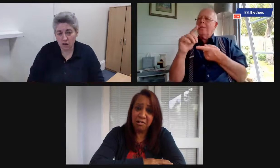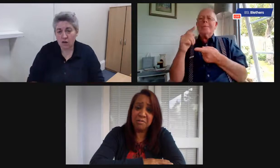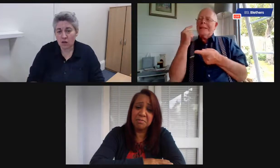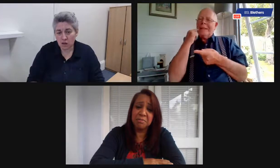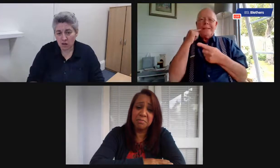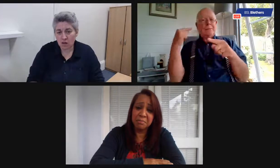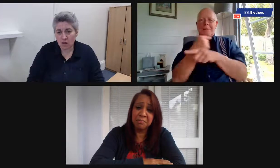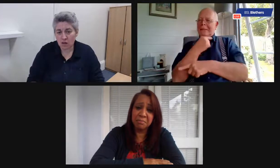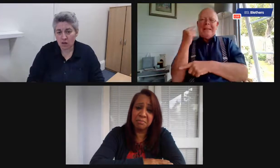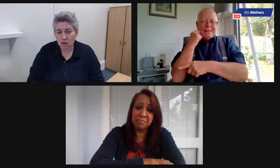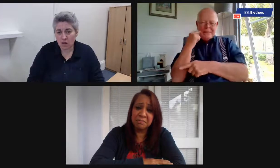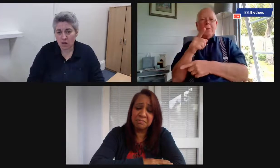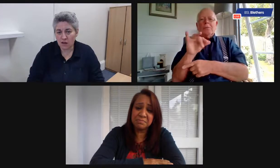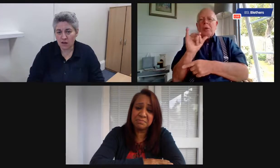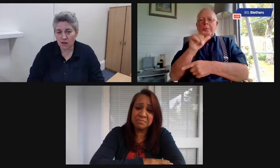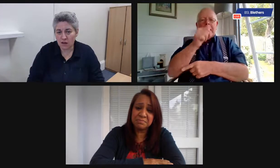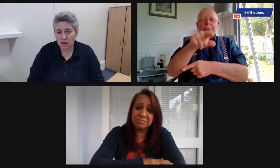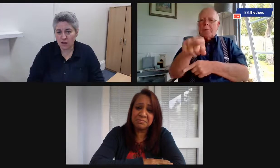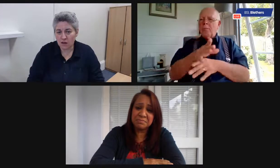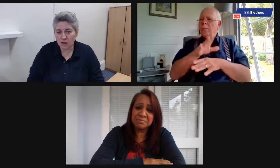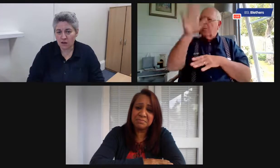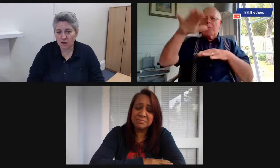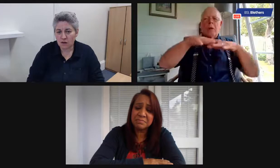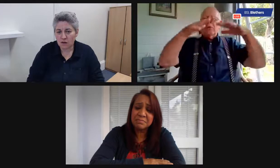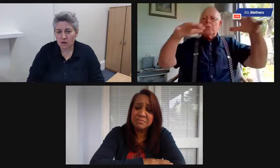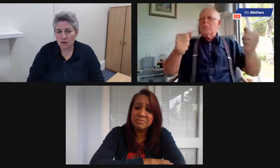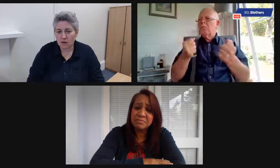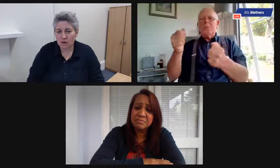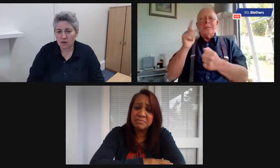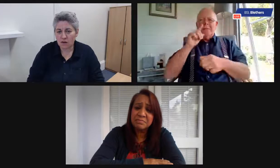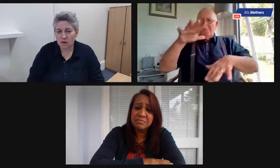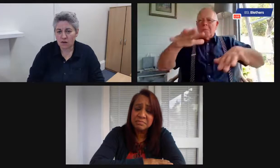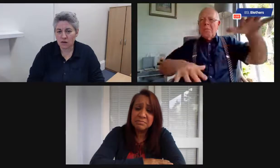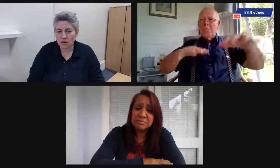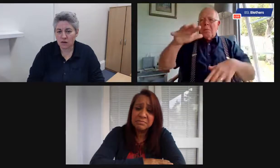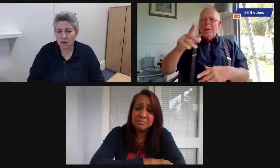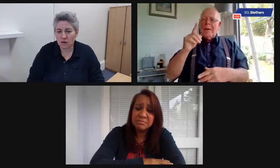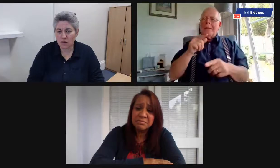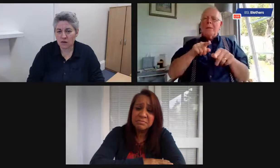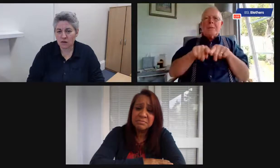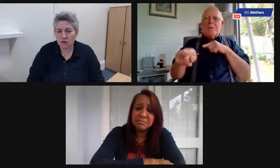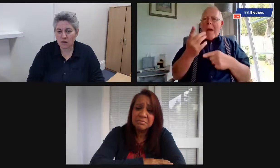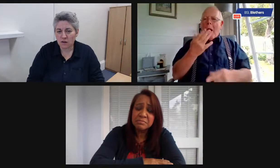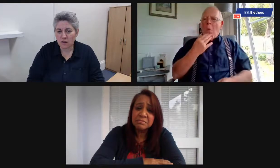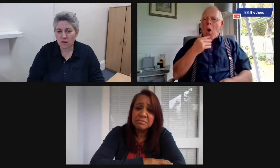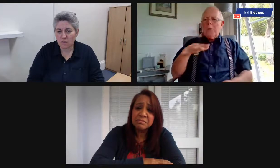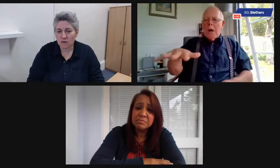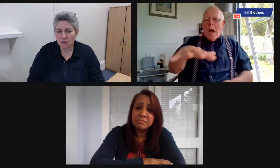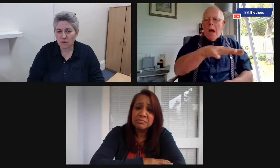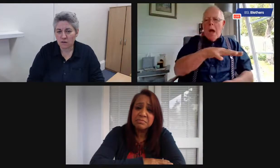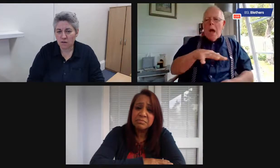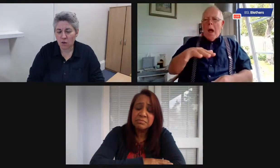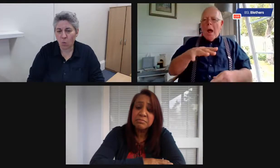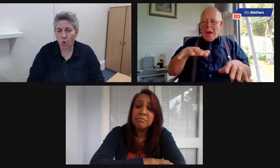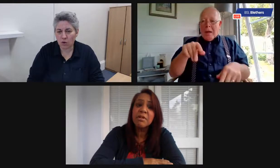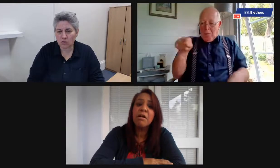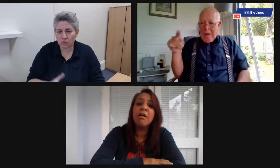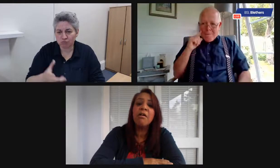yeah, little wee thing. Yeah, easy to miss, easy to step over. Next time you go walking on a peat bogs or anywhere around there, anywhere